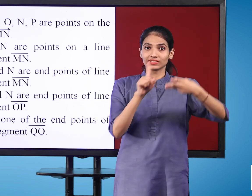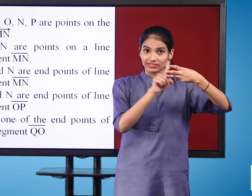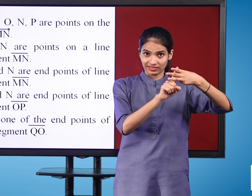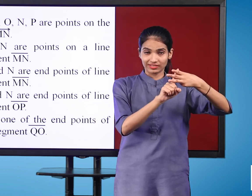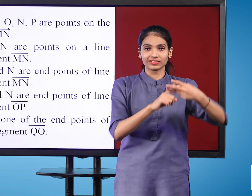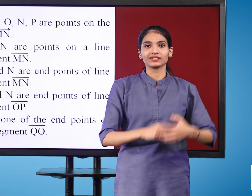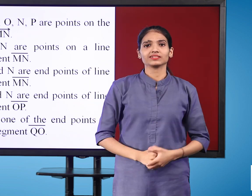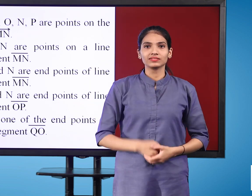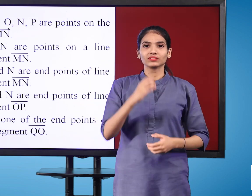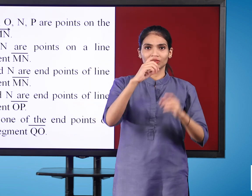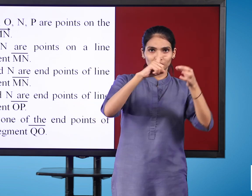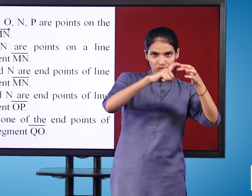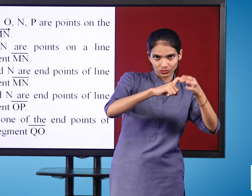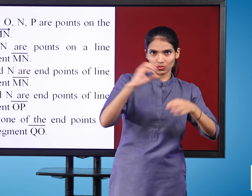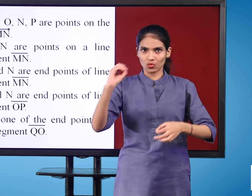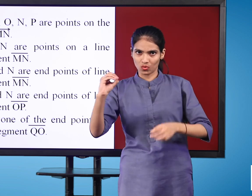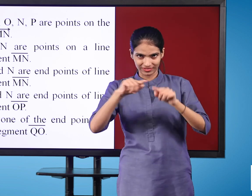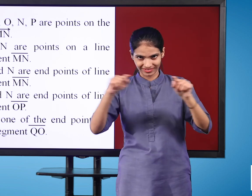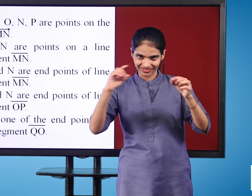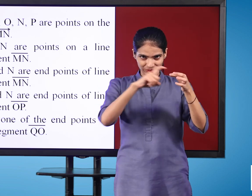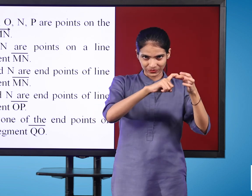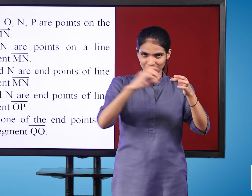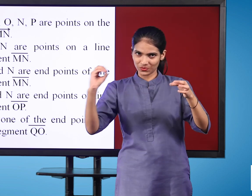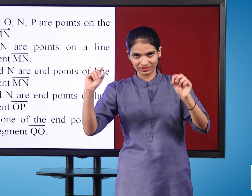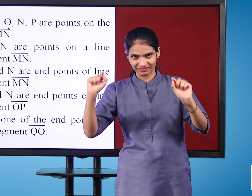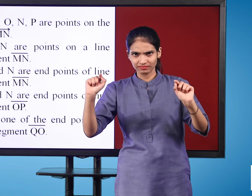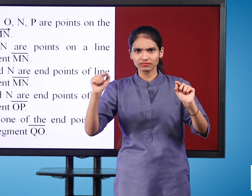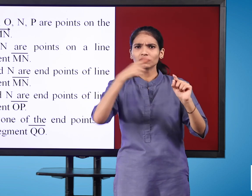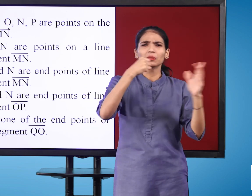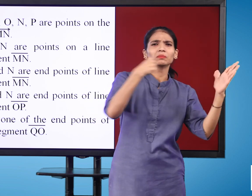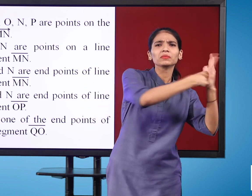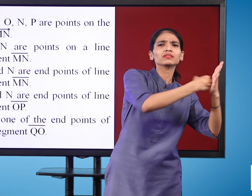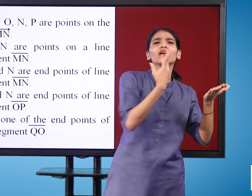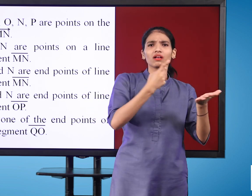E. M is one of the endpoints of line segment QO.